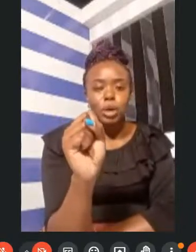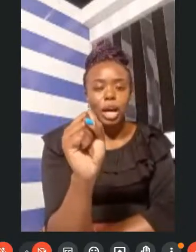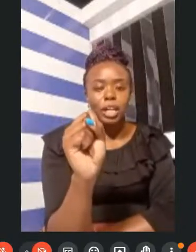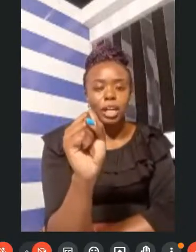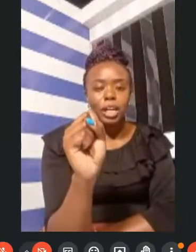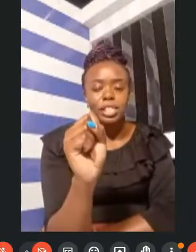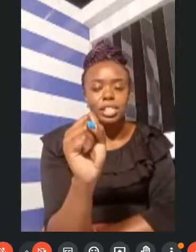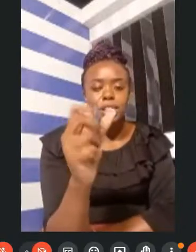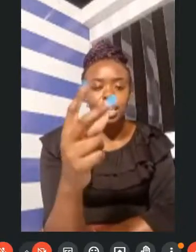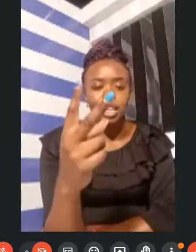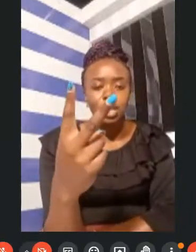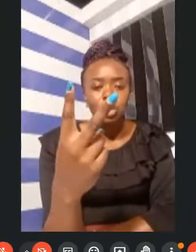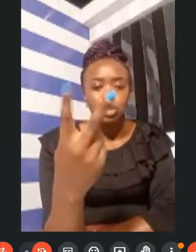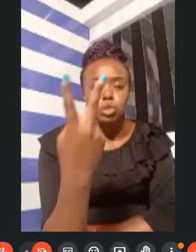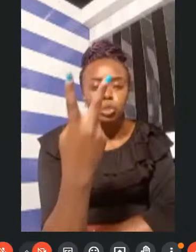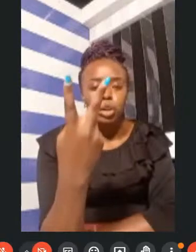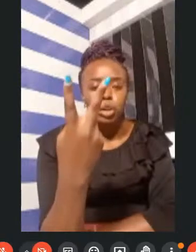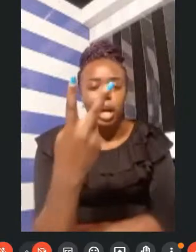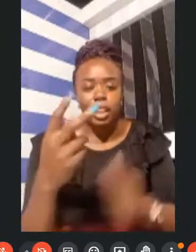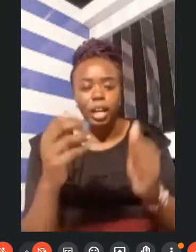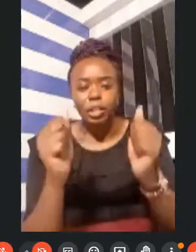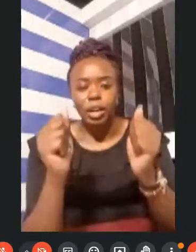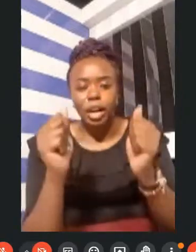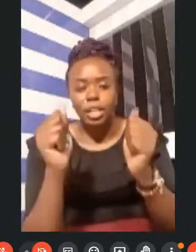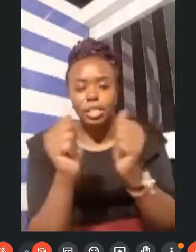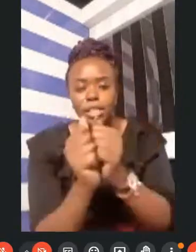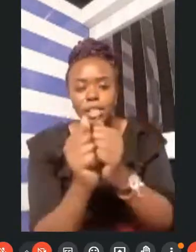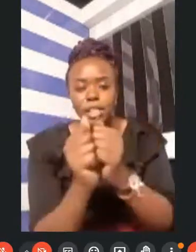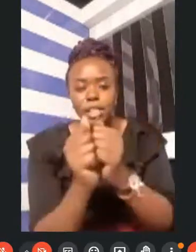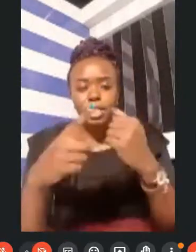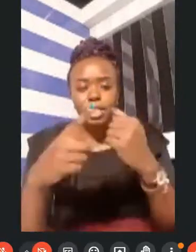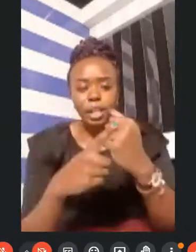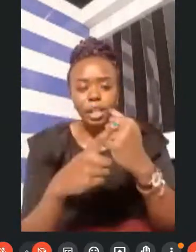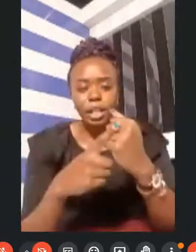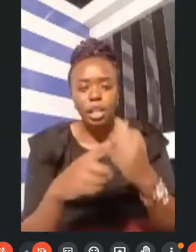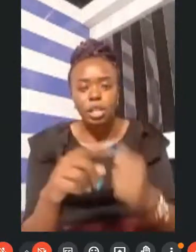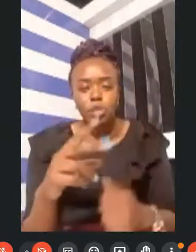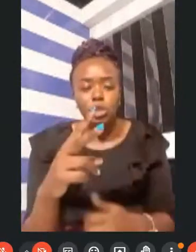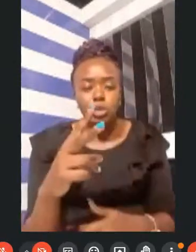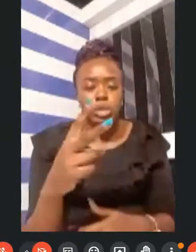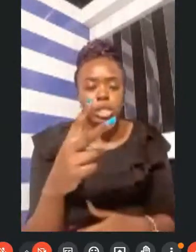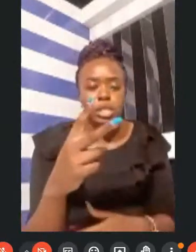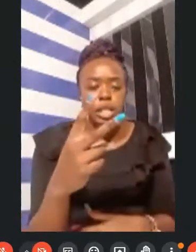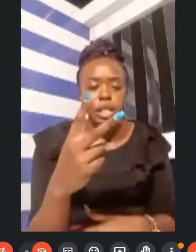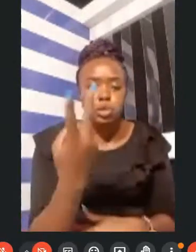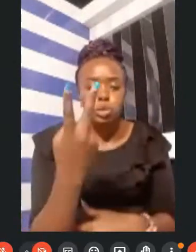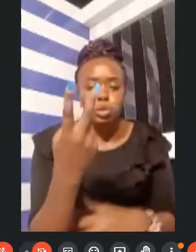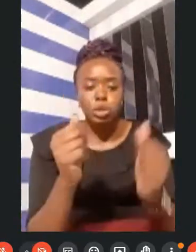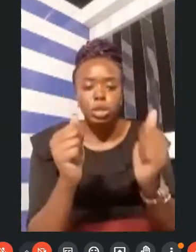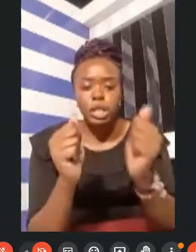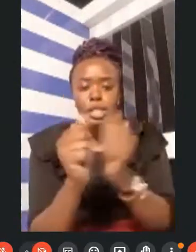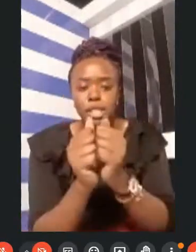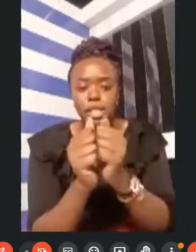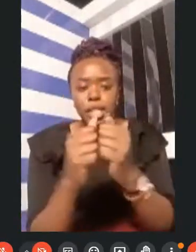216, 216, 2, and then yeah, 16. So